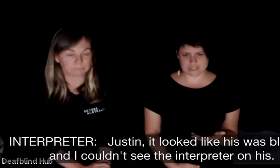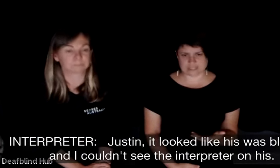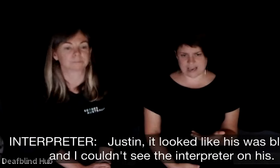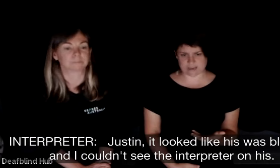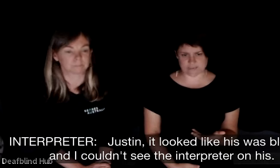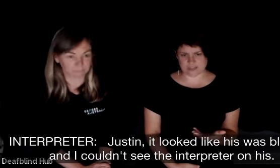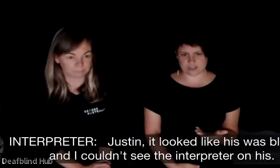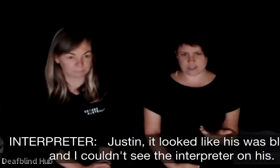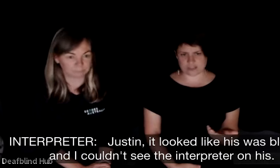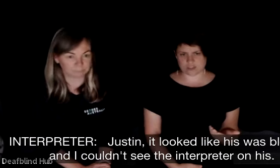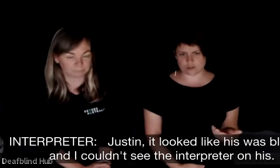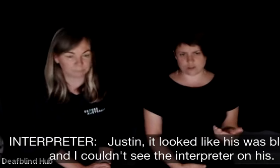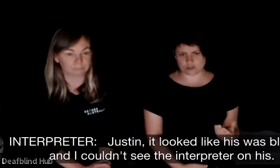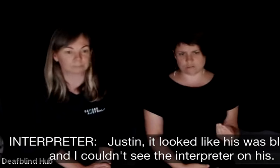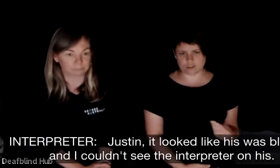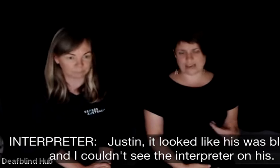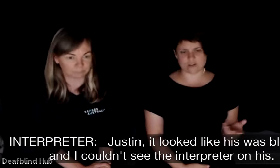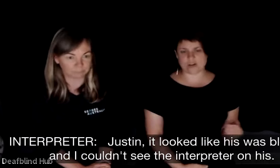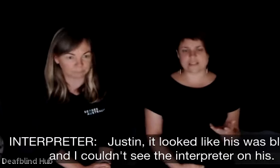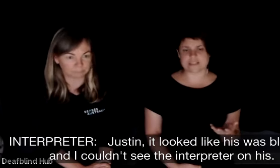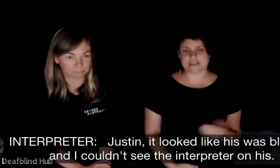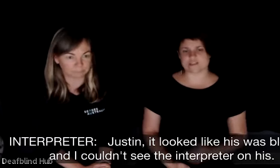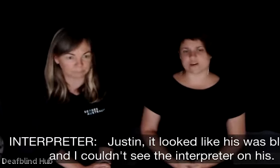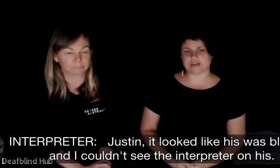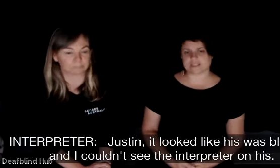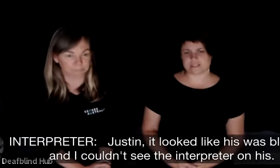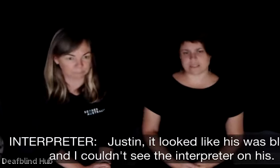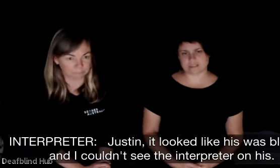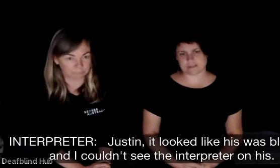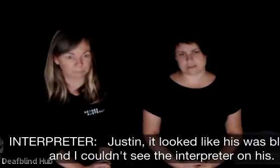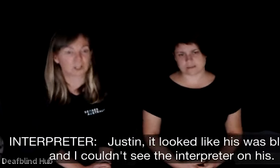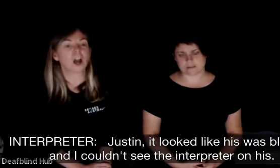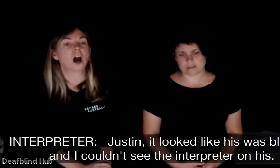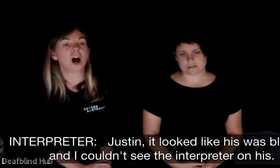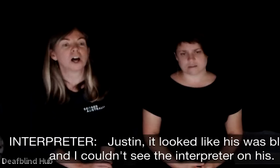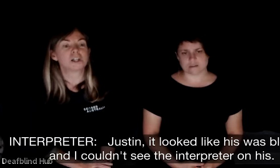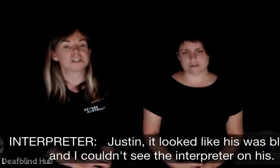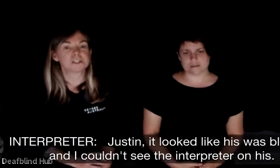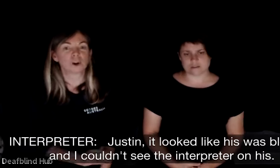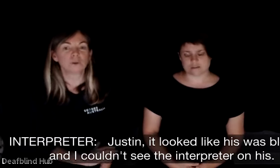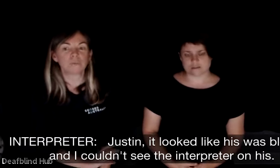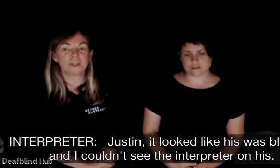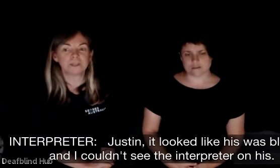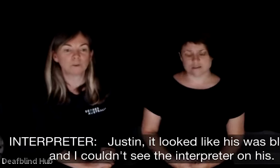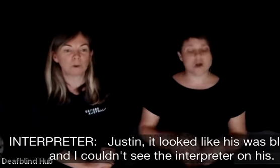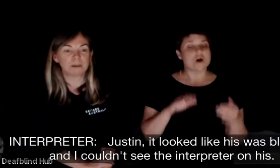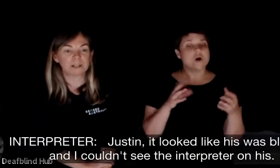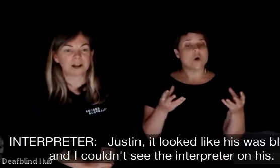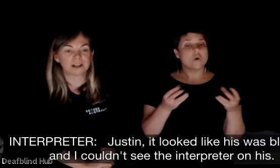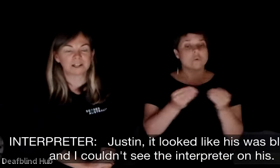participants are the same, that you can or can't see certain participants. So with